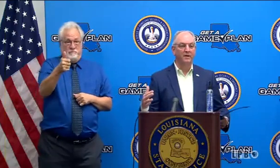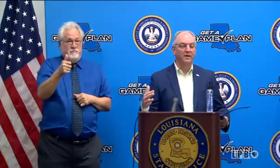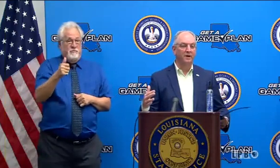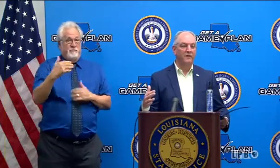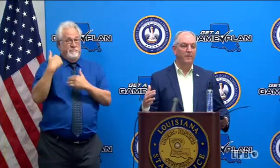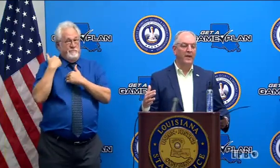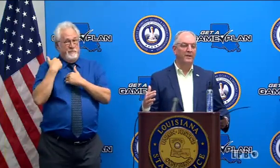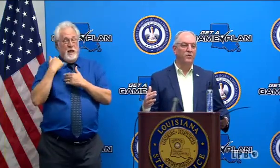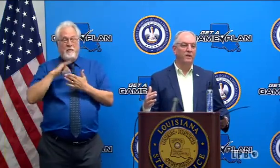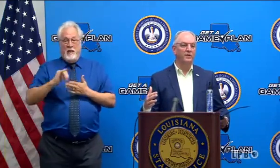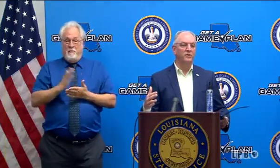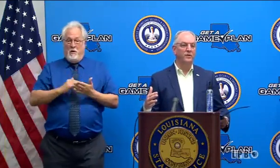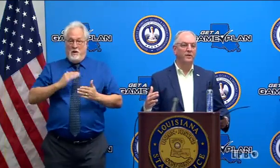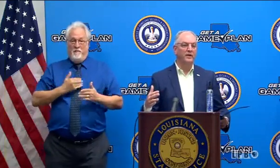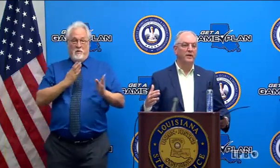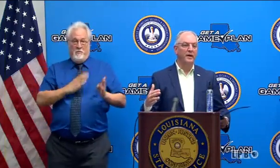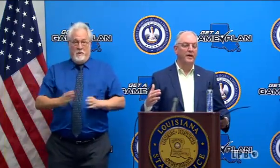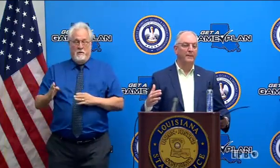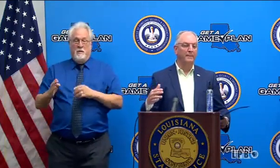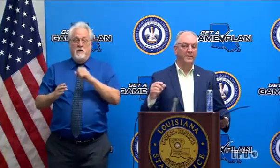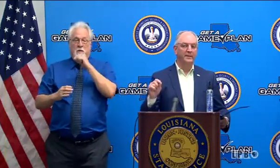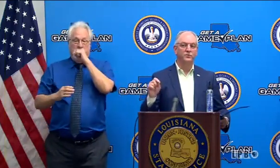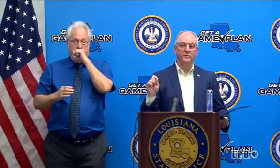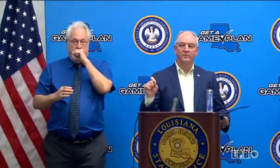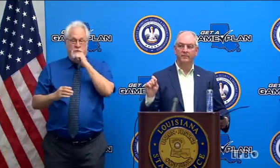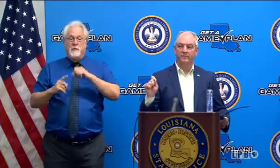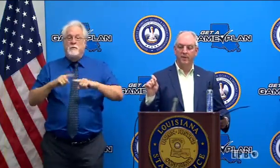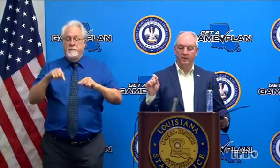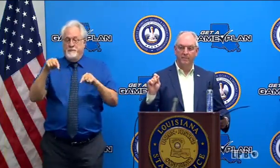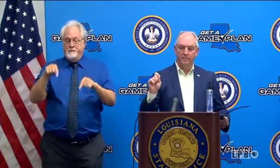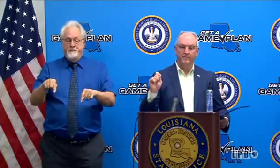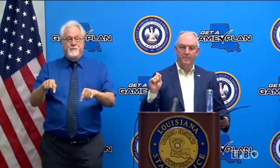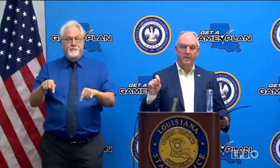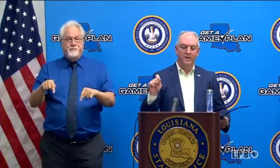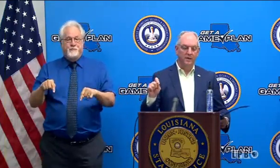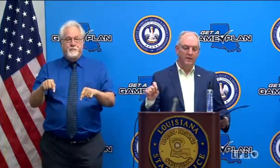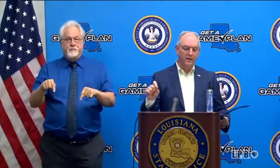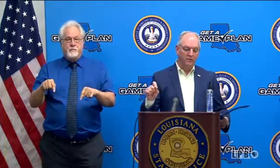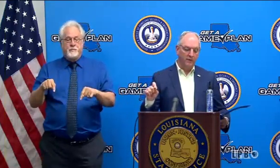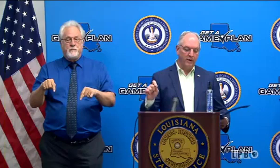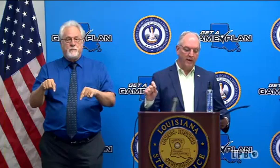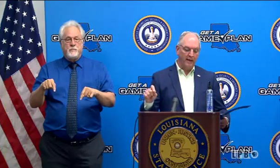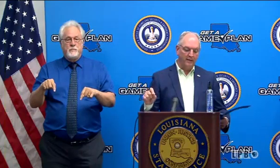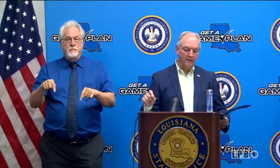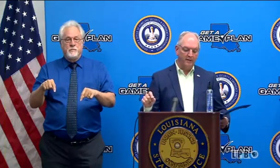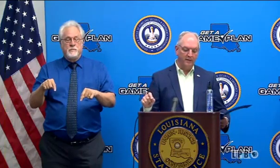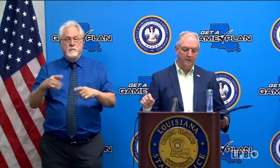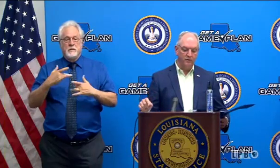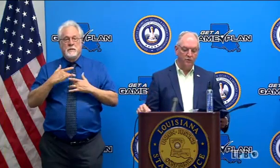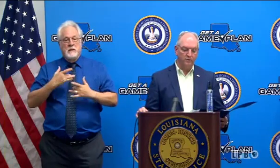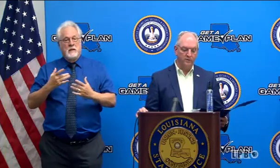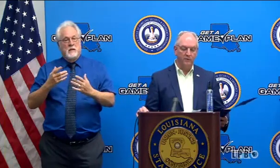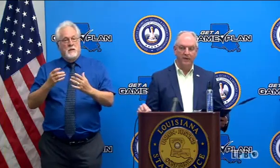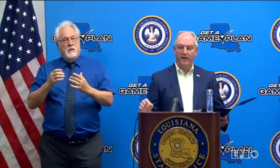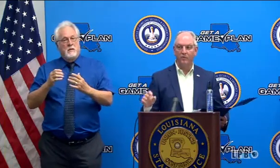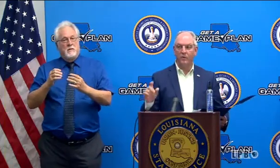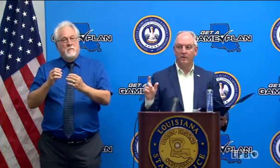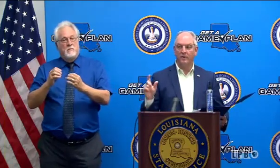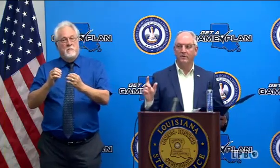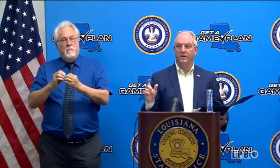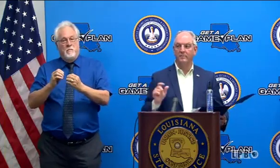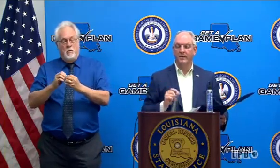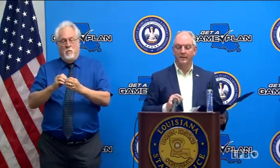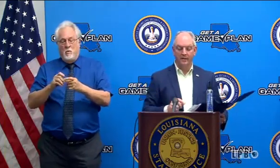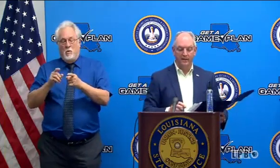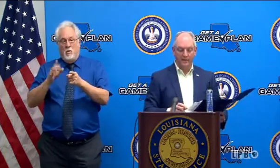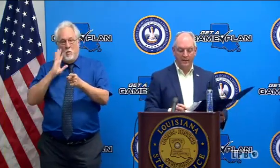our plan going into it. But this one, has a greater likelihood than other storms that we've had, where